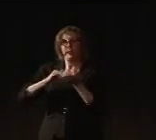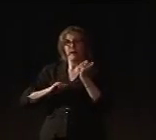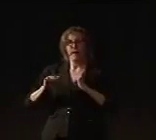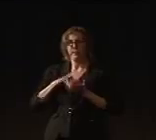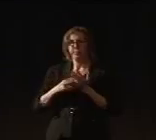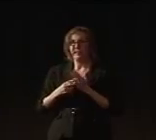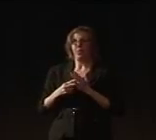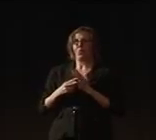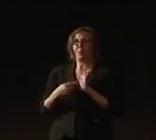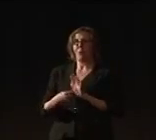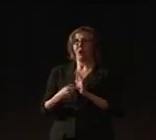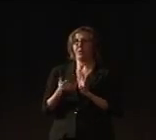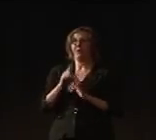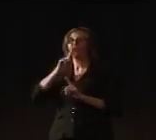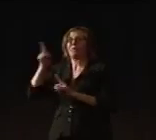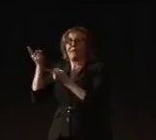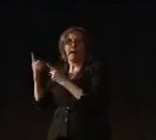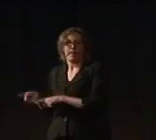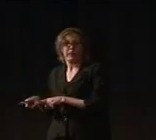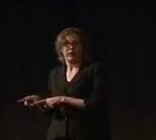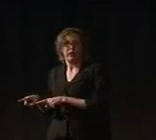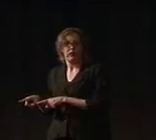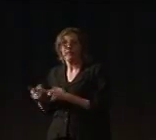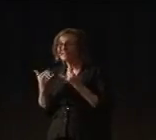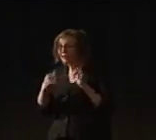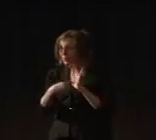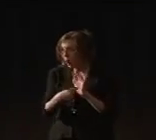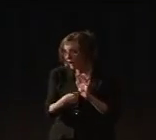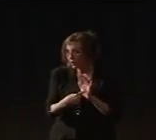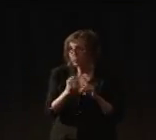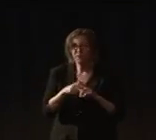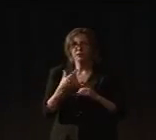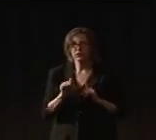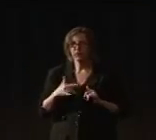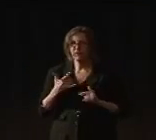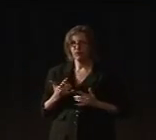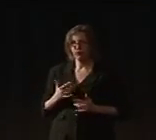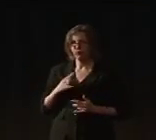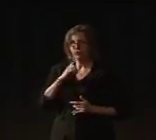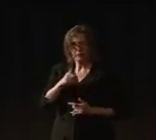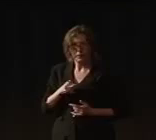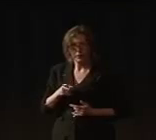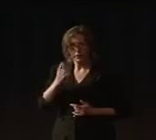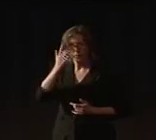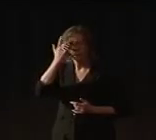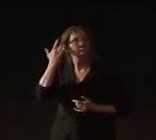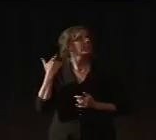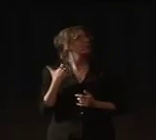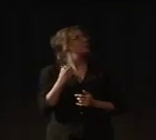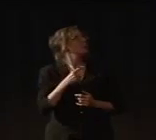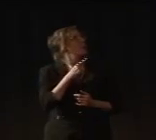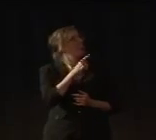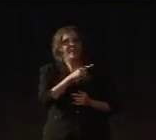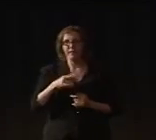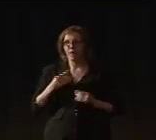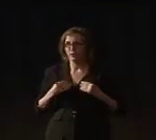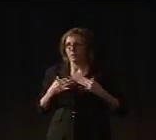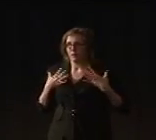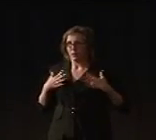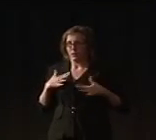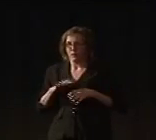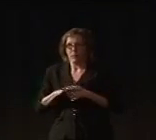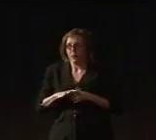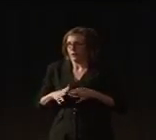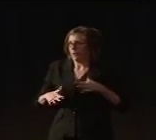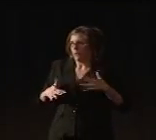as a model, or that you do that in real, it's still a model, and it's still real. So they were just completely moved and tense by